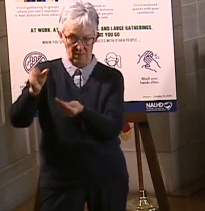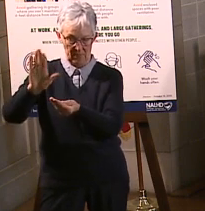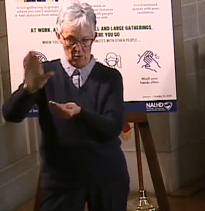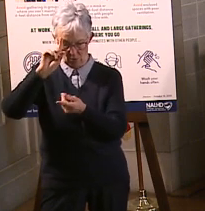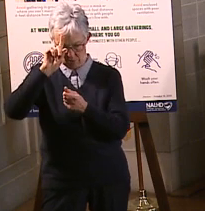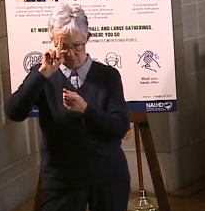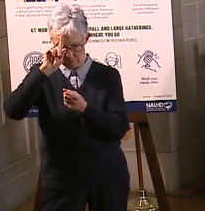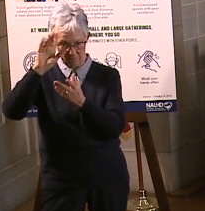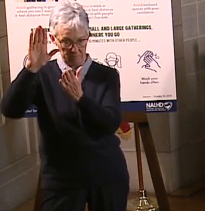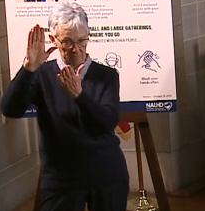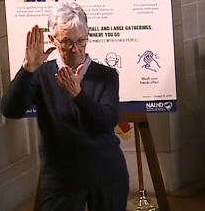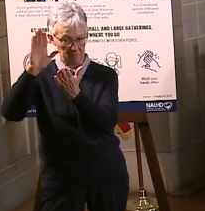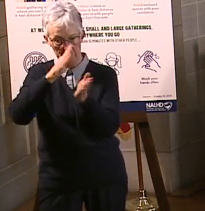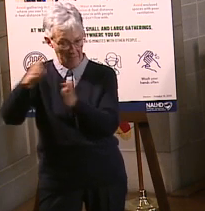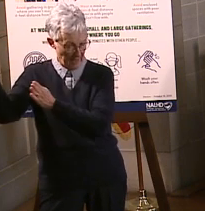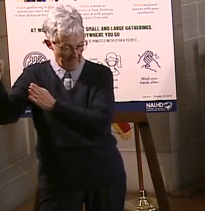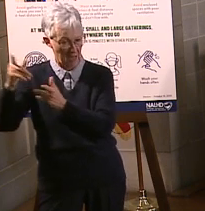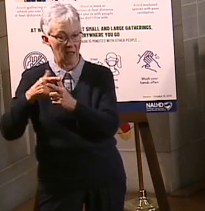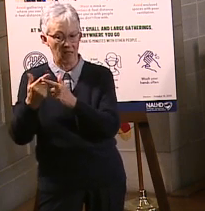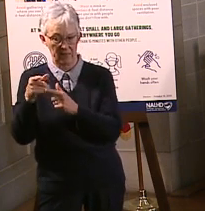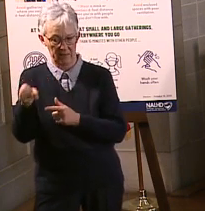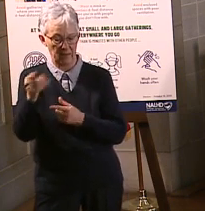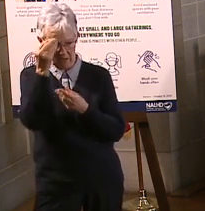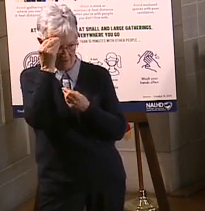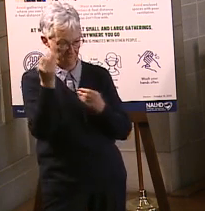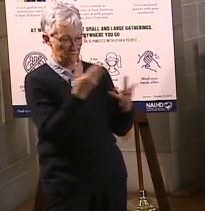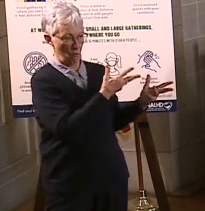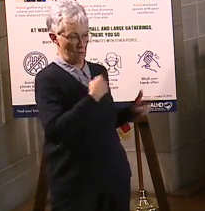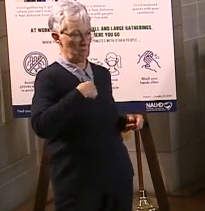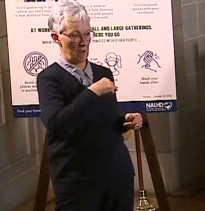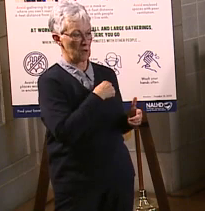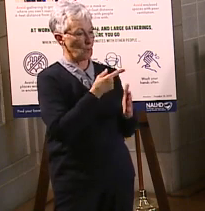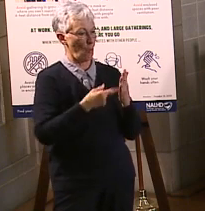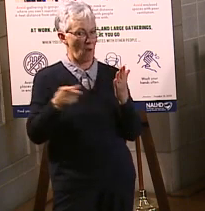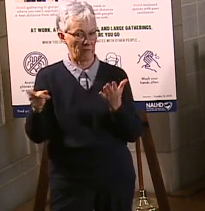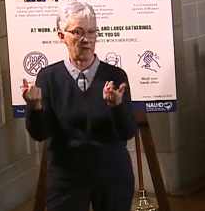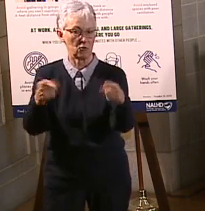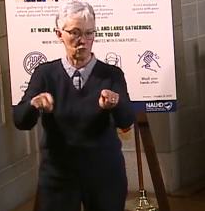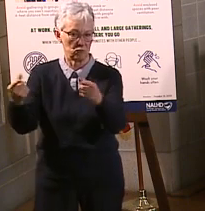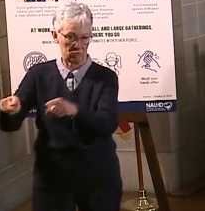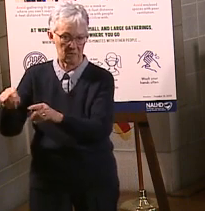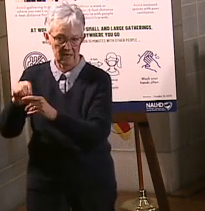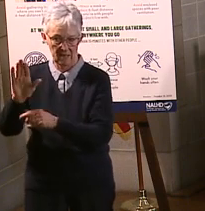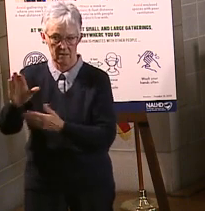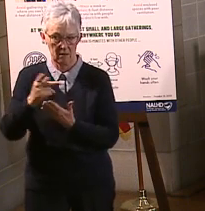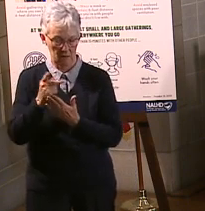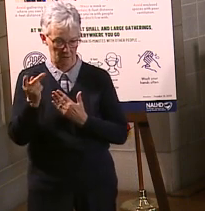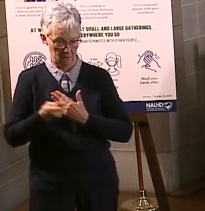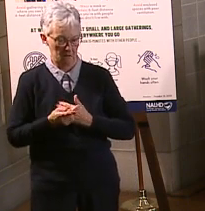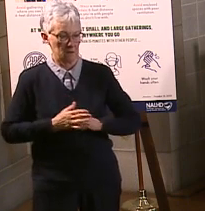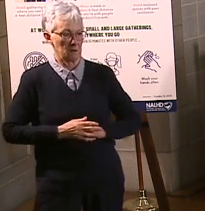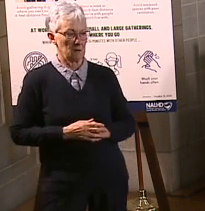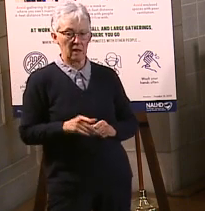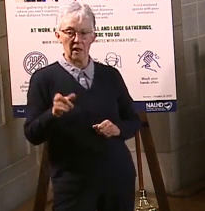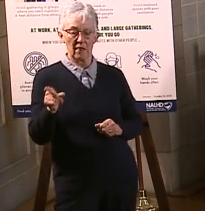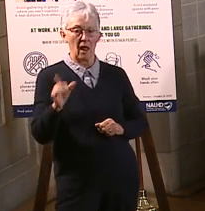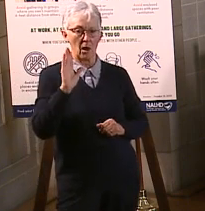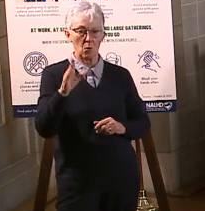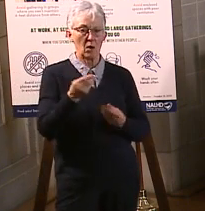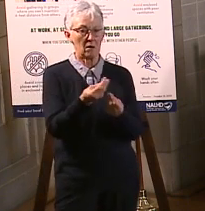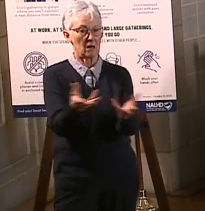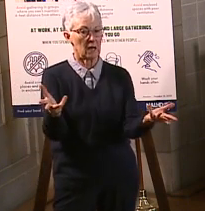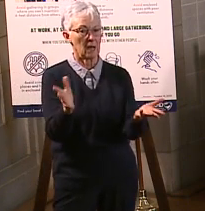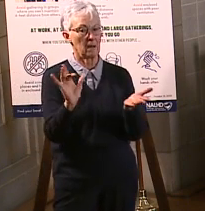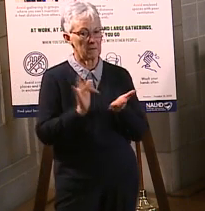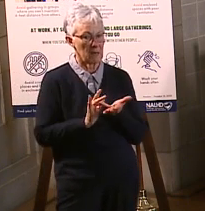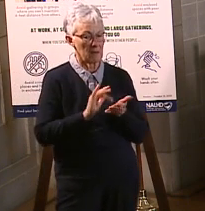state. This is not pulling from our state's allocation, and it will be based on a population-based allocation. So there's